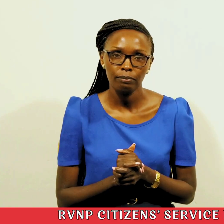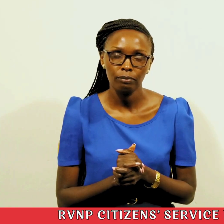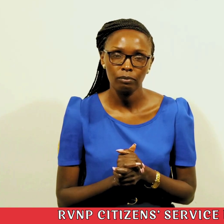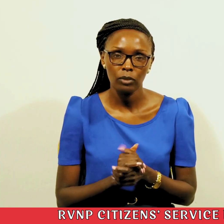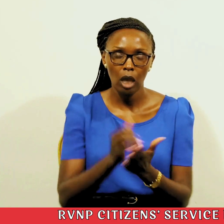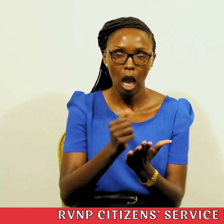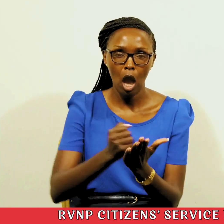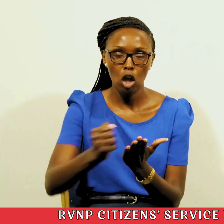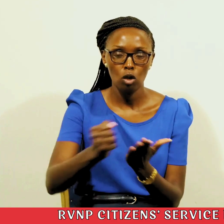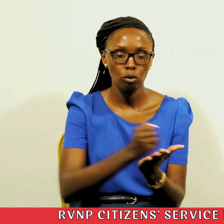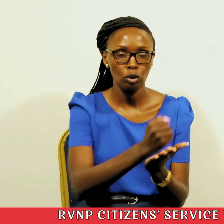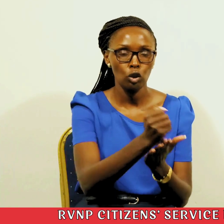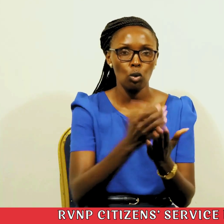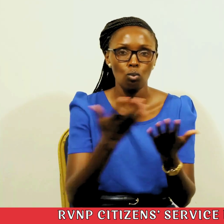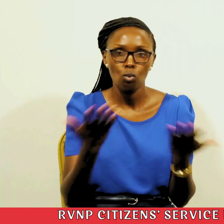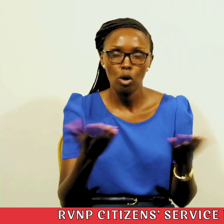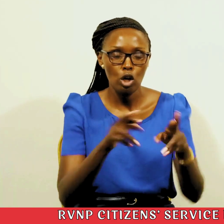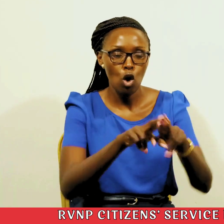Allocation of rooms to students.